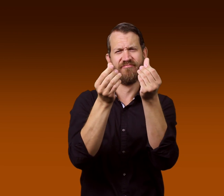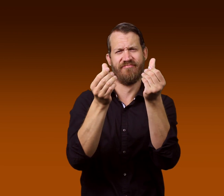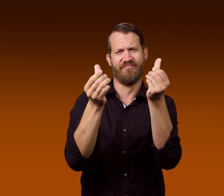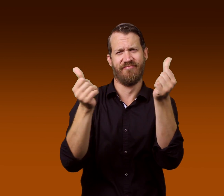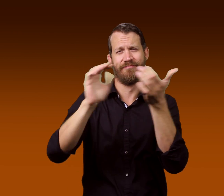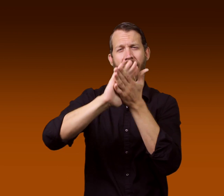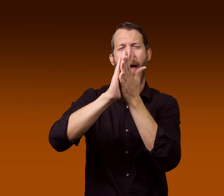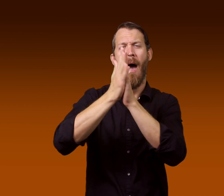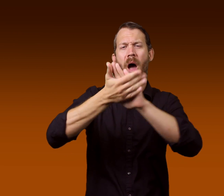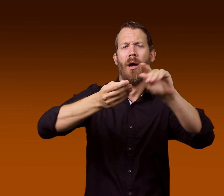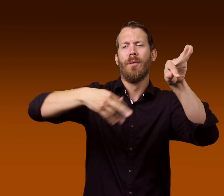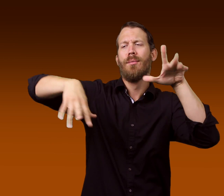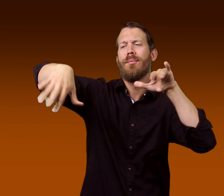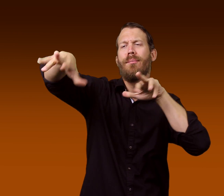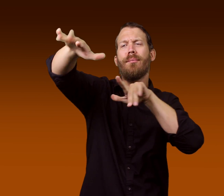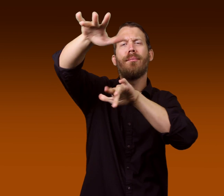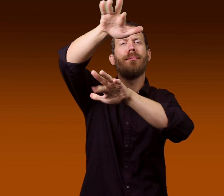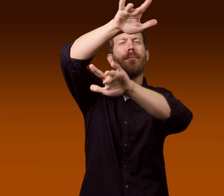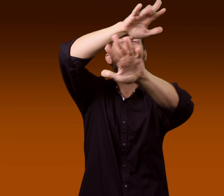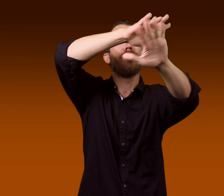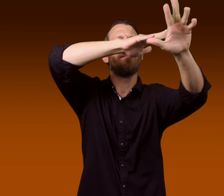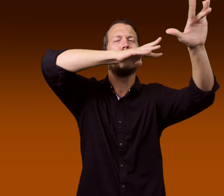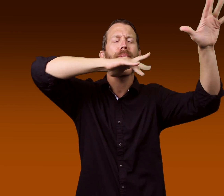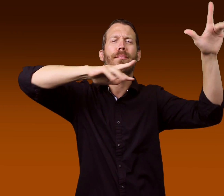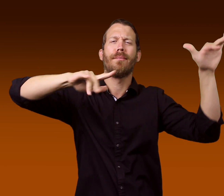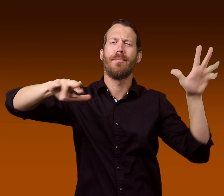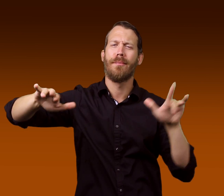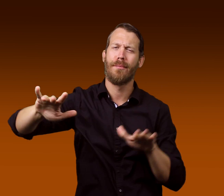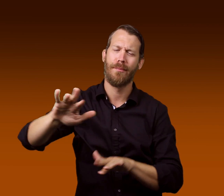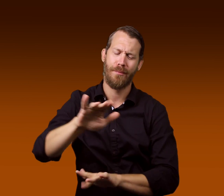Life soon returned to normal around the widow's farm.